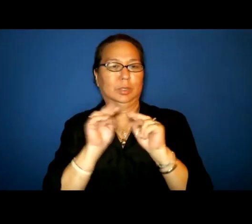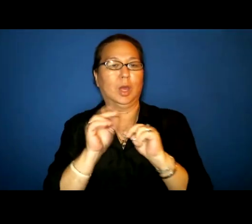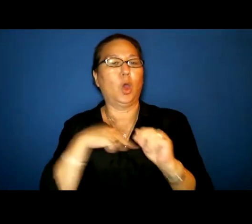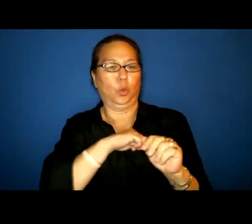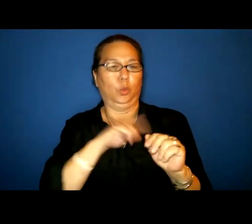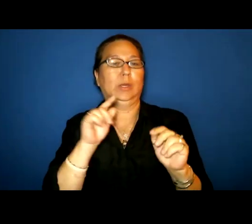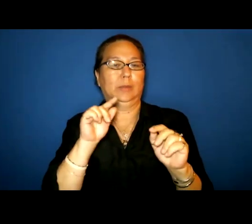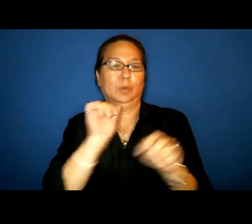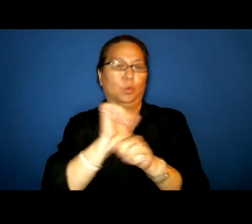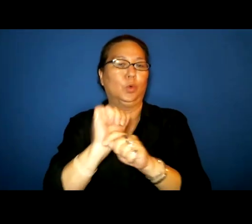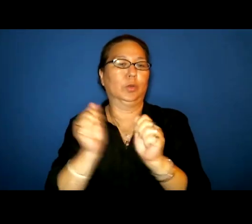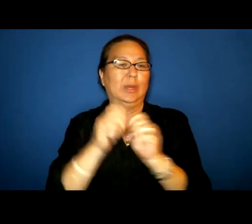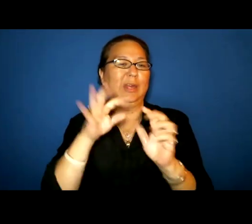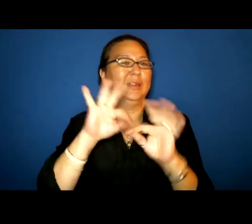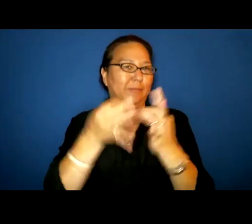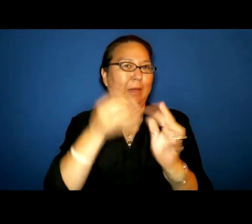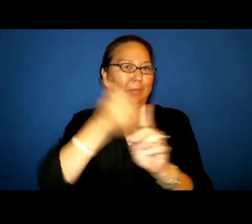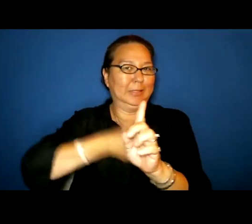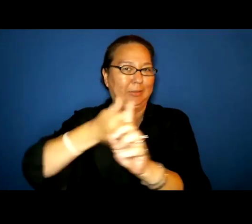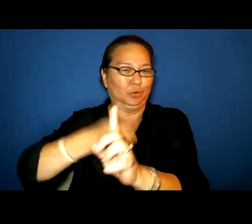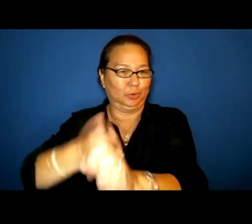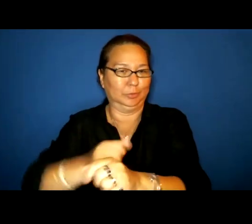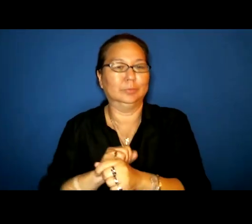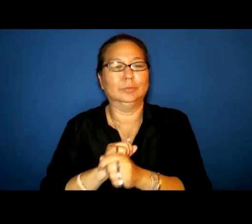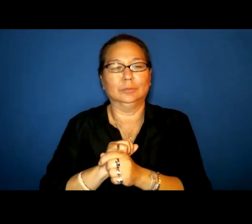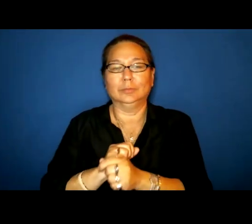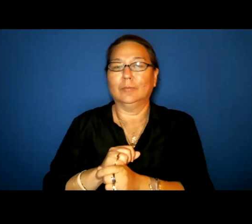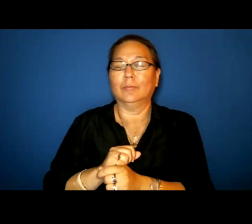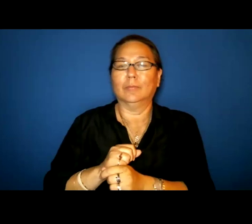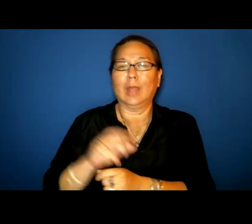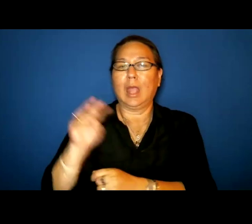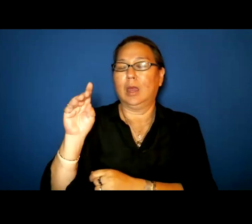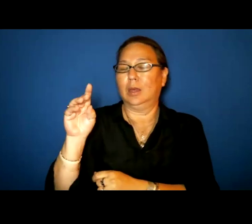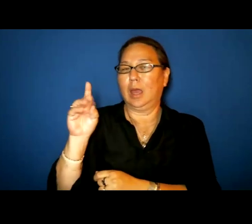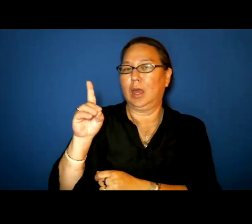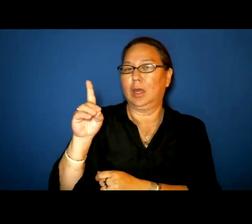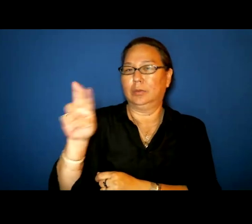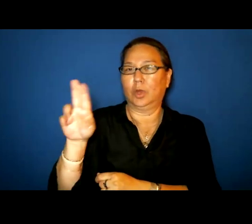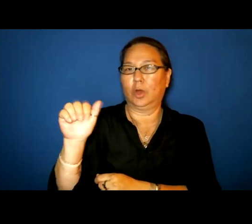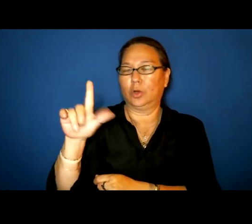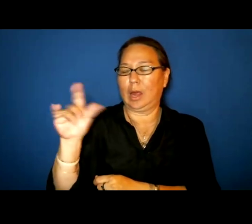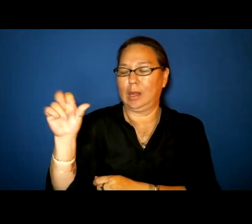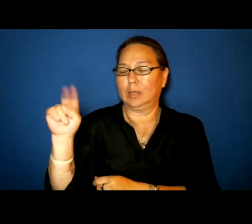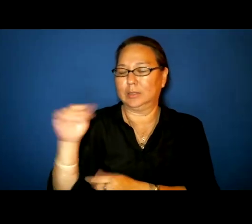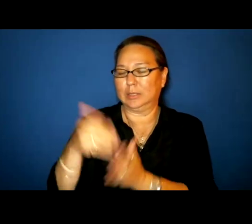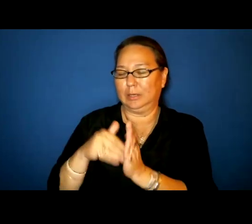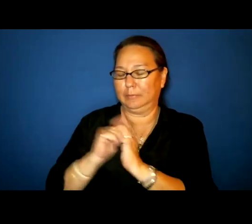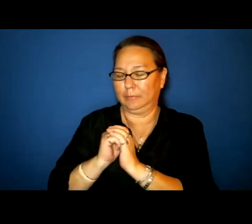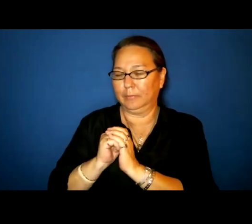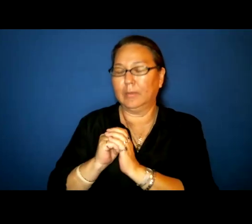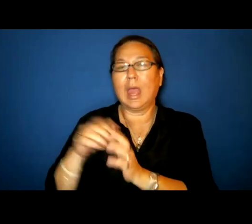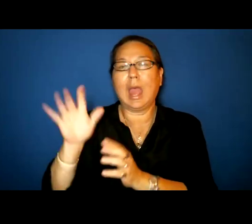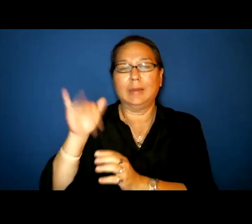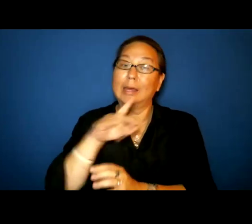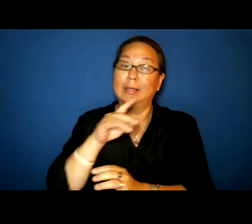That's good. And I mean, I think and it's particularly good to know that that's almost the reaction for families,